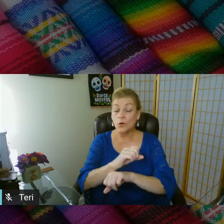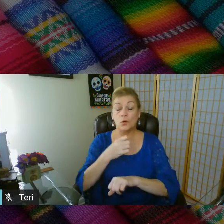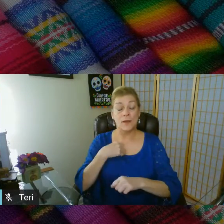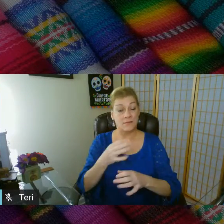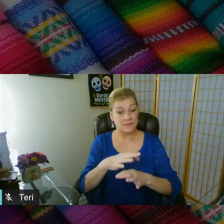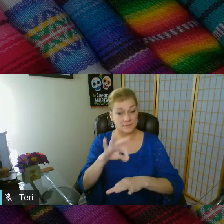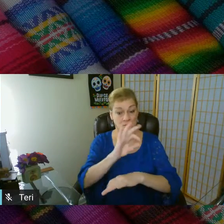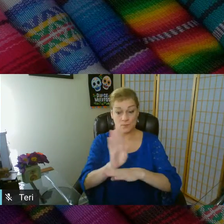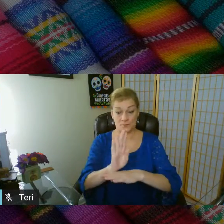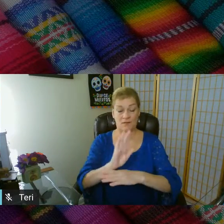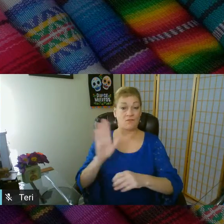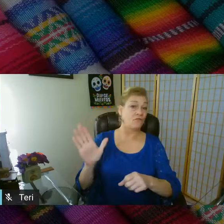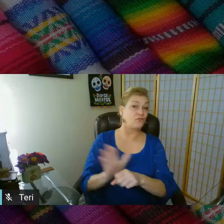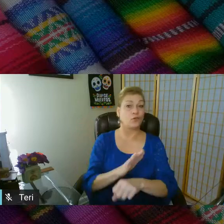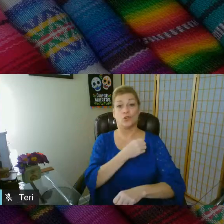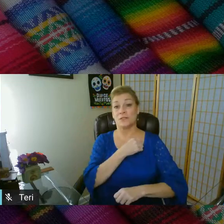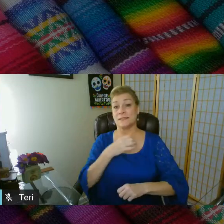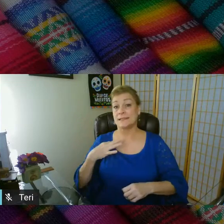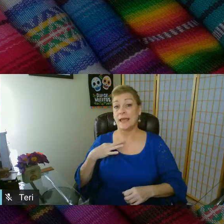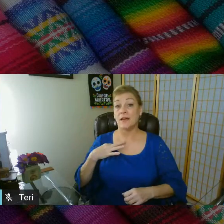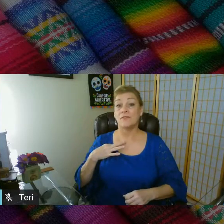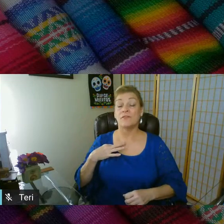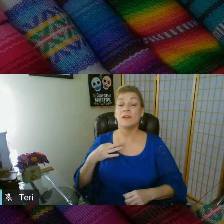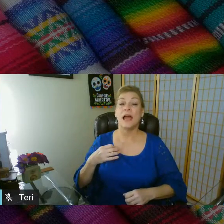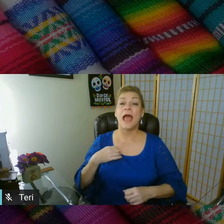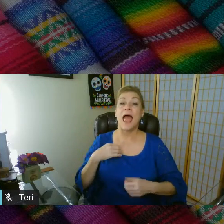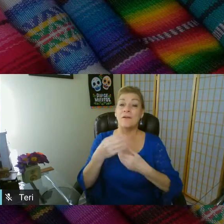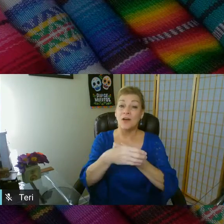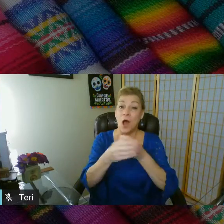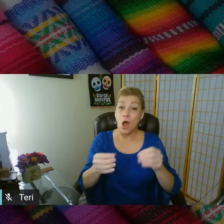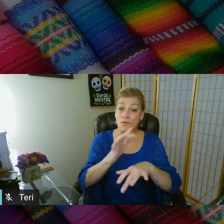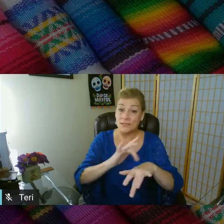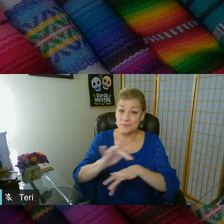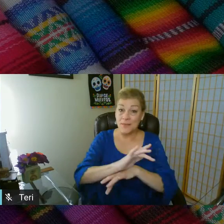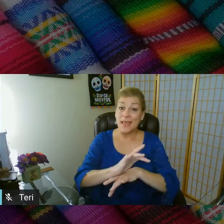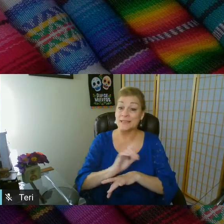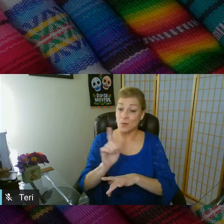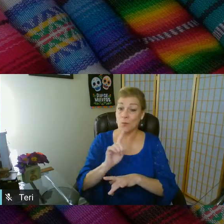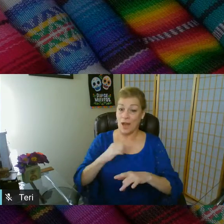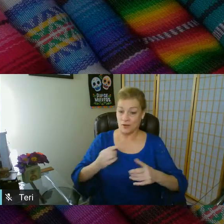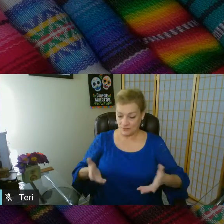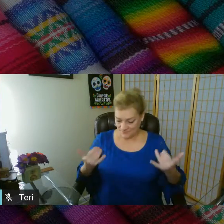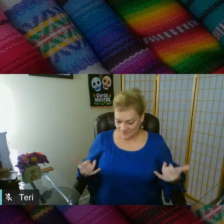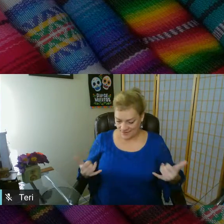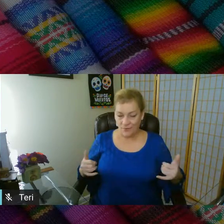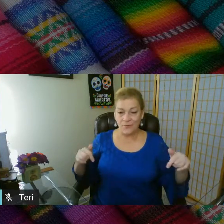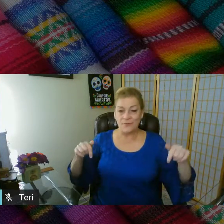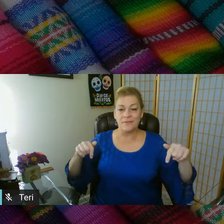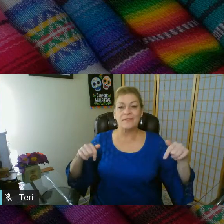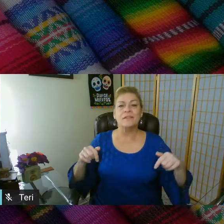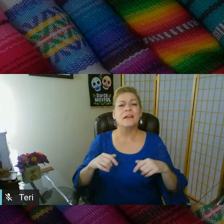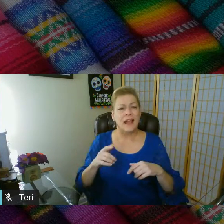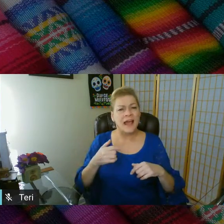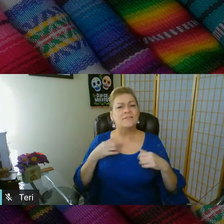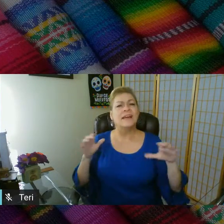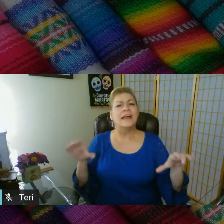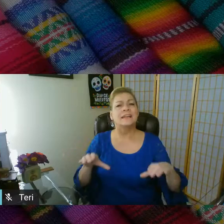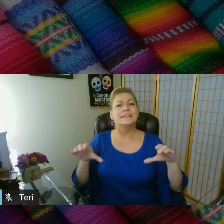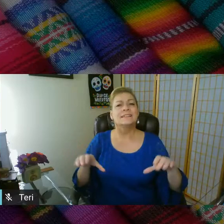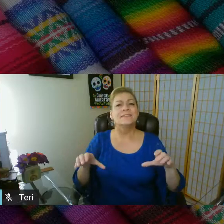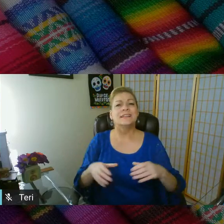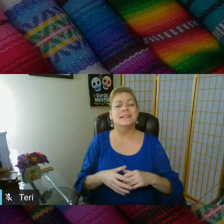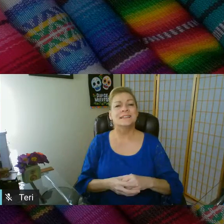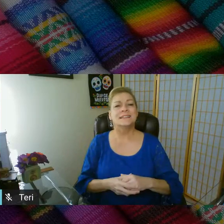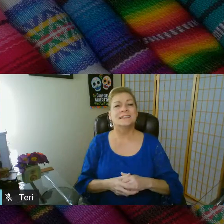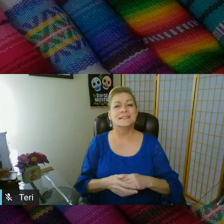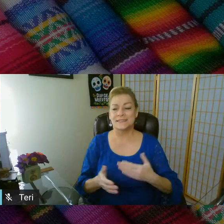business. We have a full staff. We have an office space, which is where I am right now. And we have activities that we have been able to do, even though we